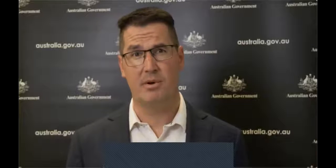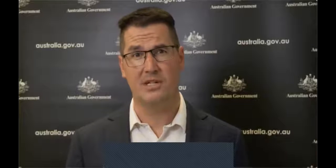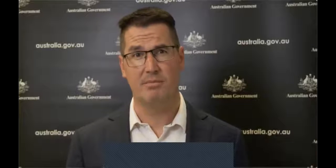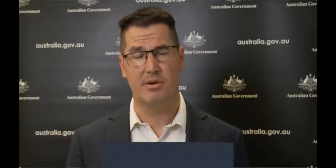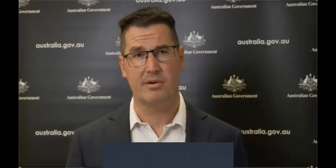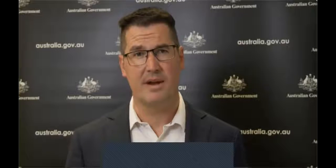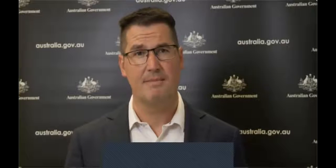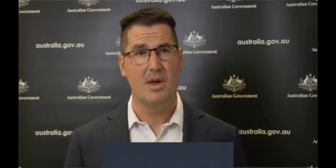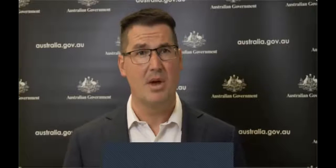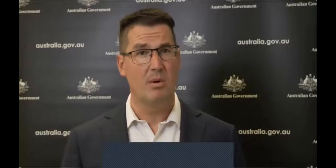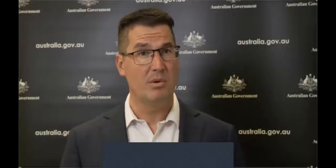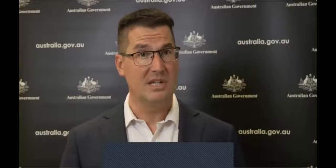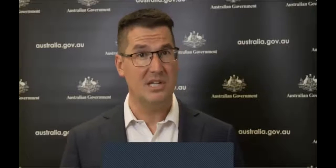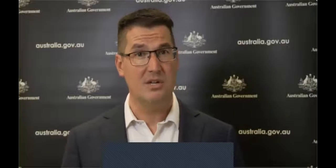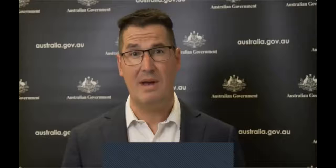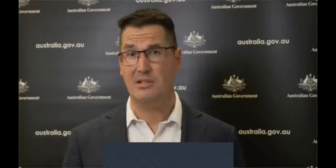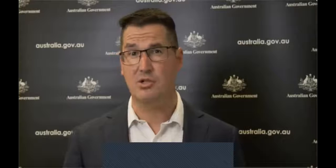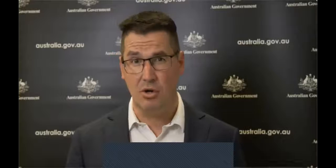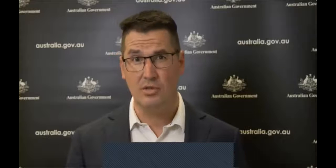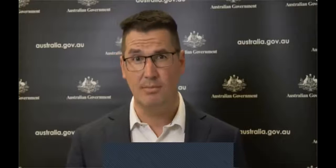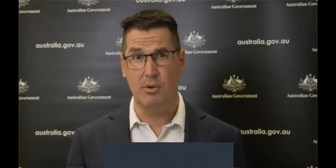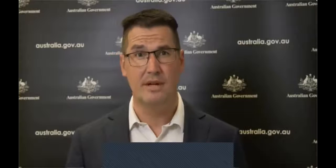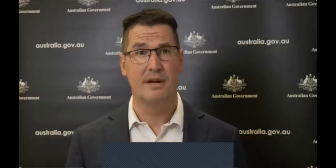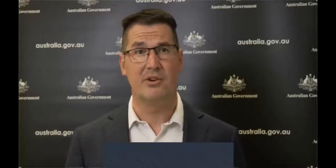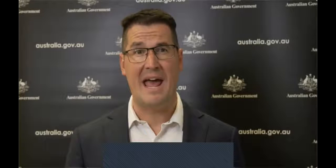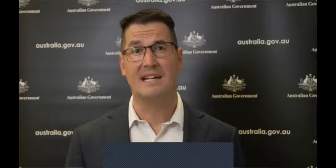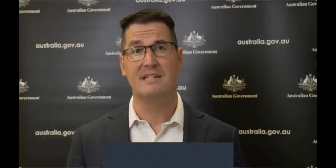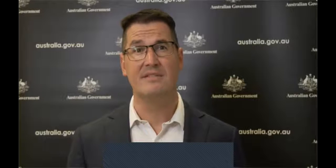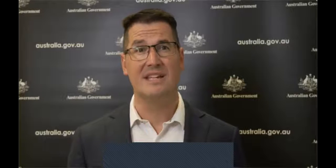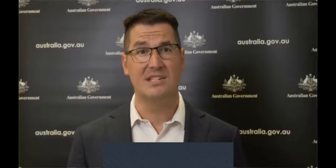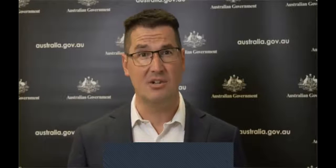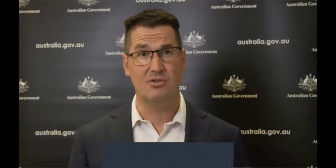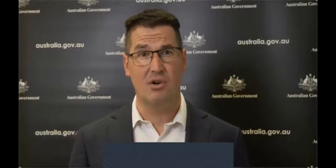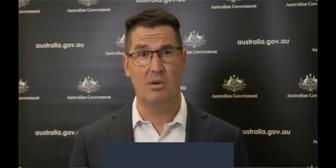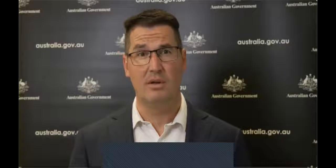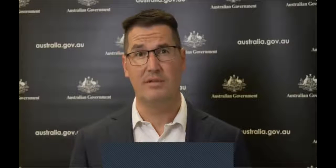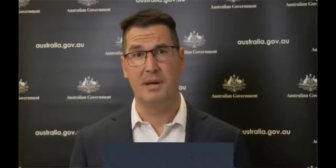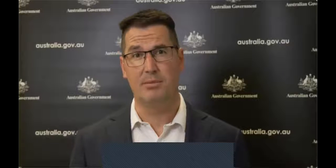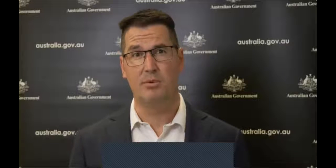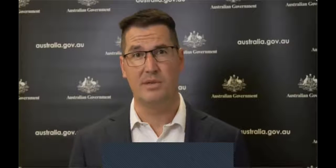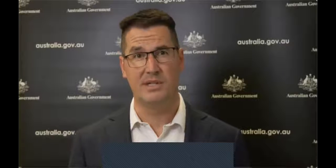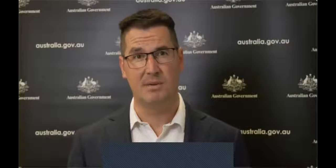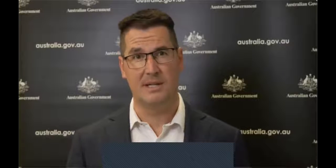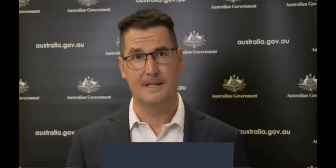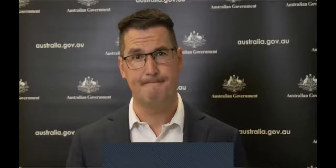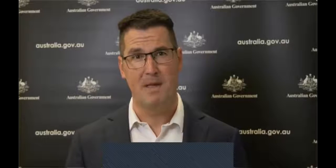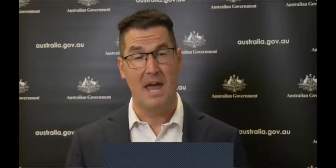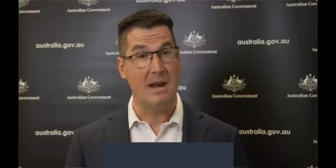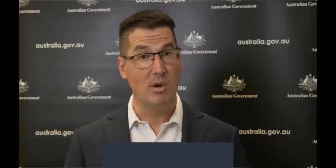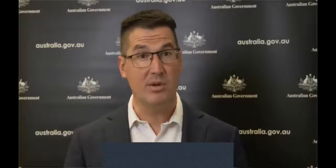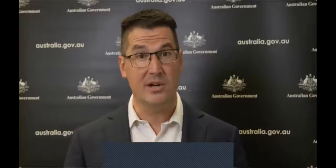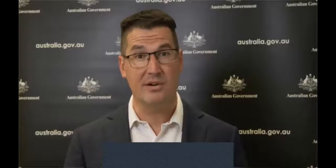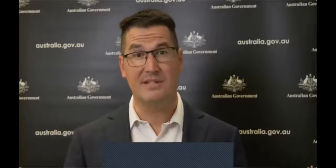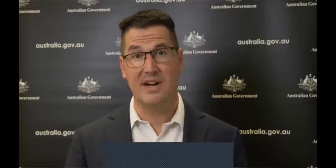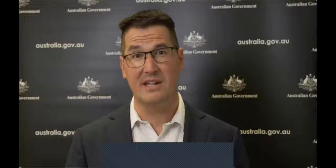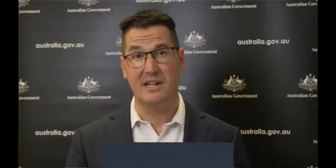Development Cooperation Program. We will continue our strong support for an active and central role for people with disabilities.